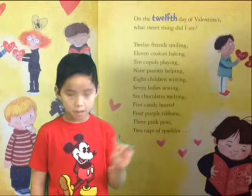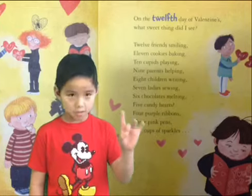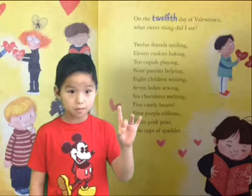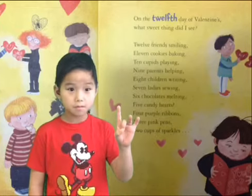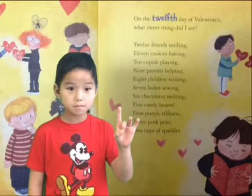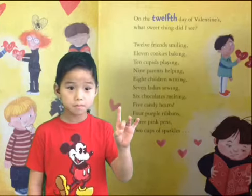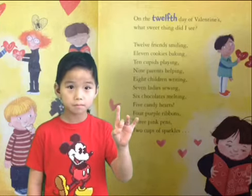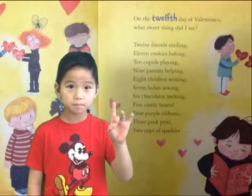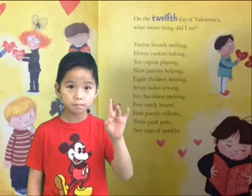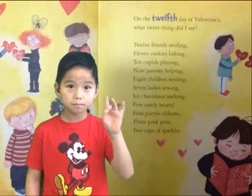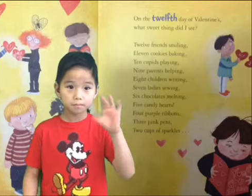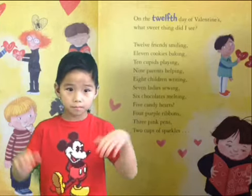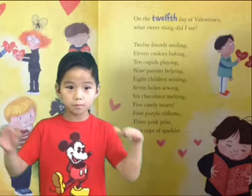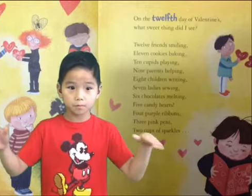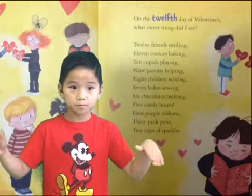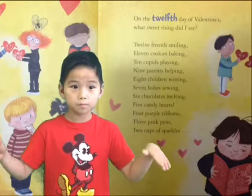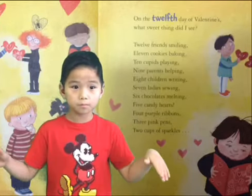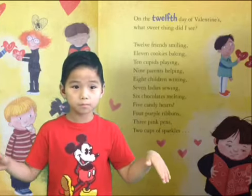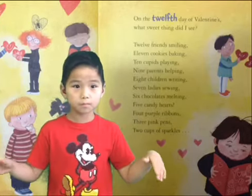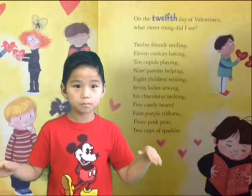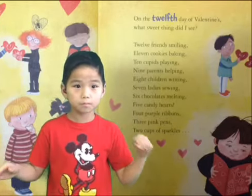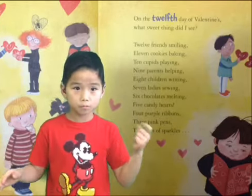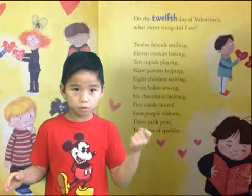Eight children writing.